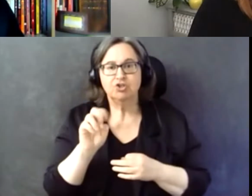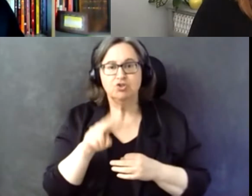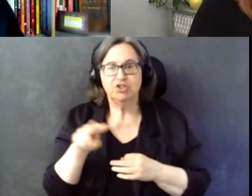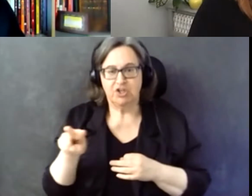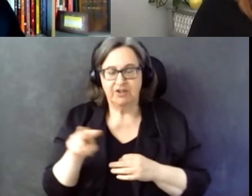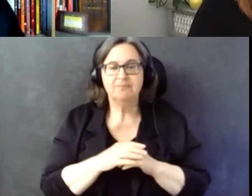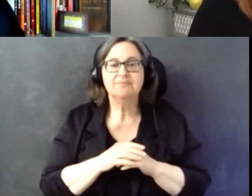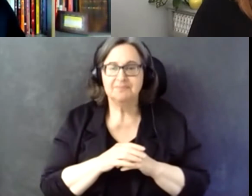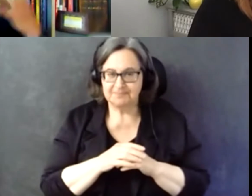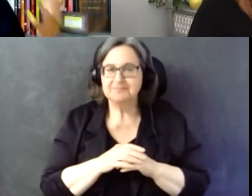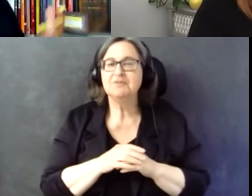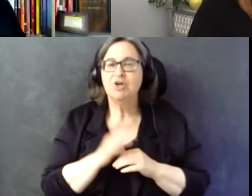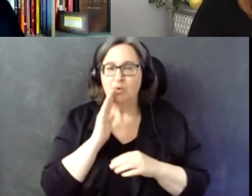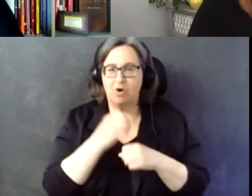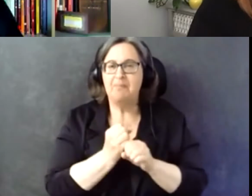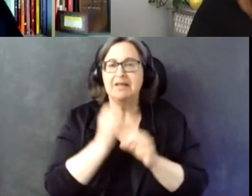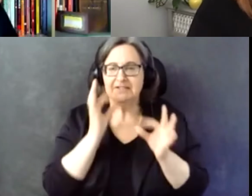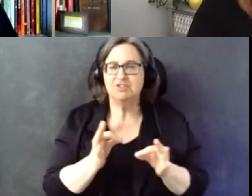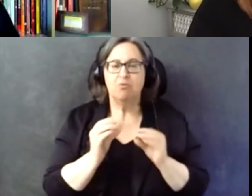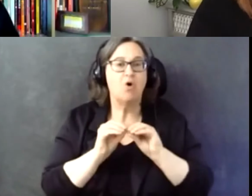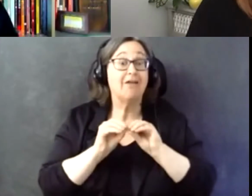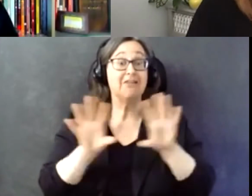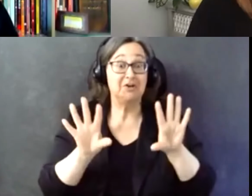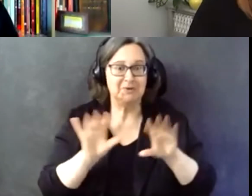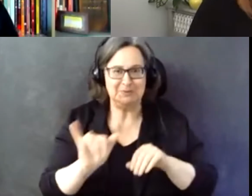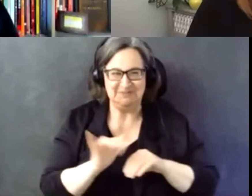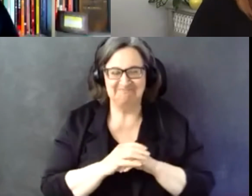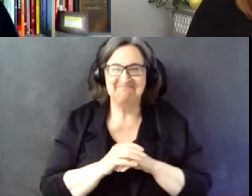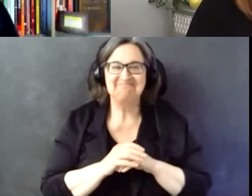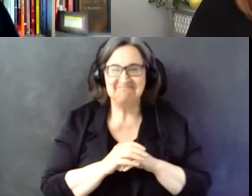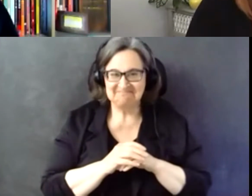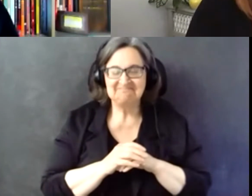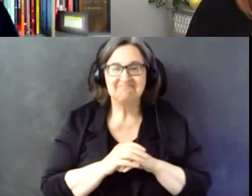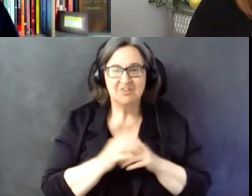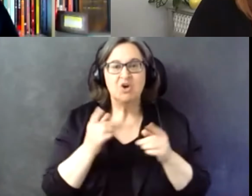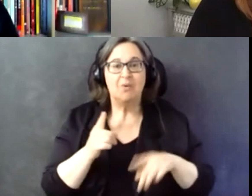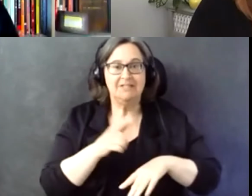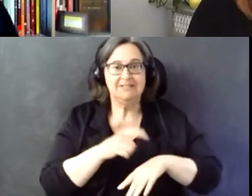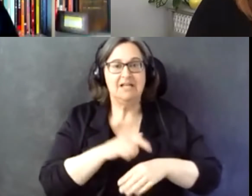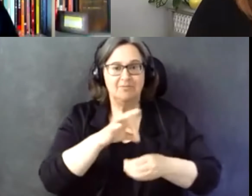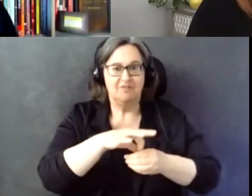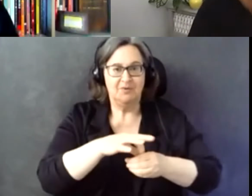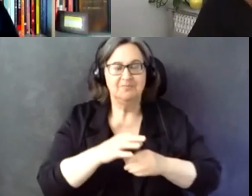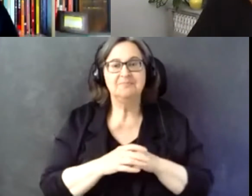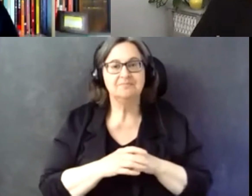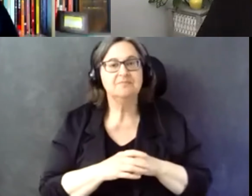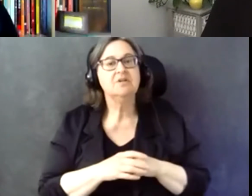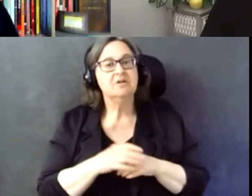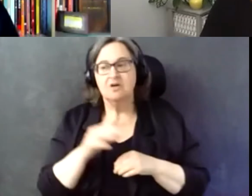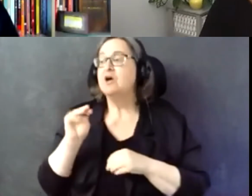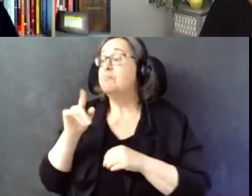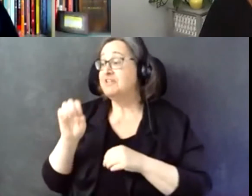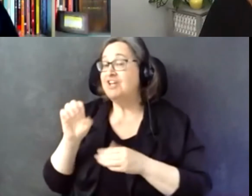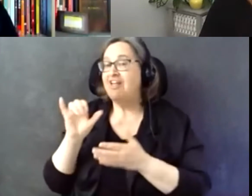and will most likely make the decision a lot more clear uh when it's it's time to happen yeah and i think that's so